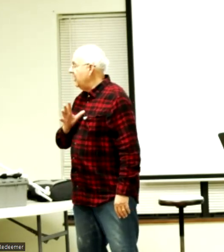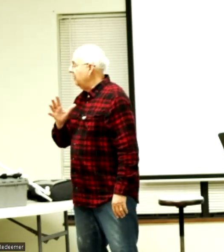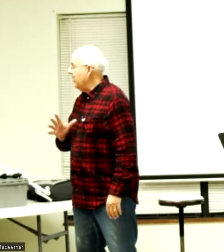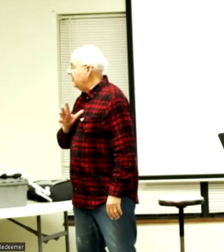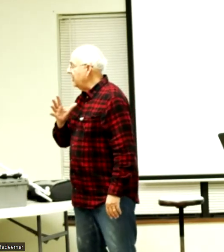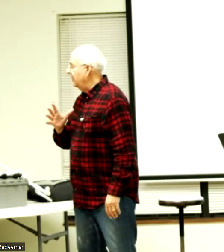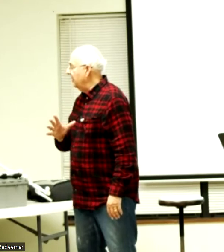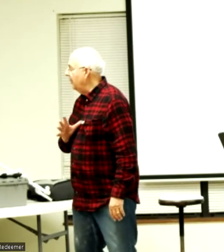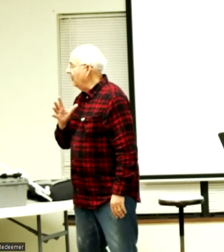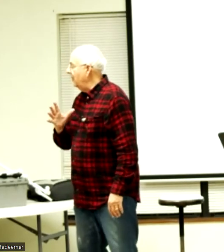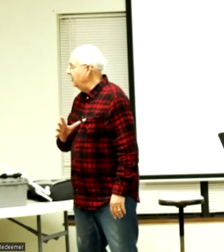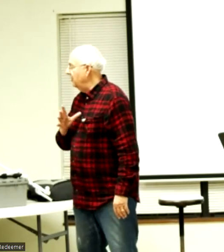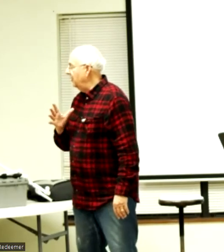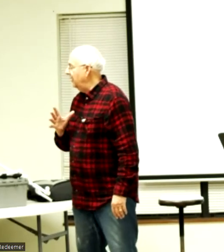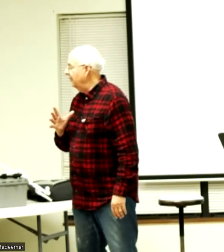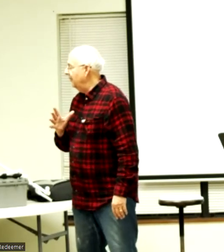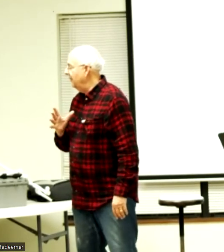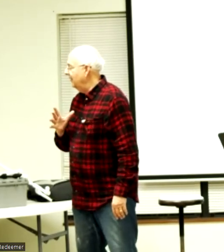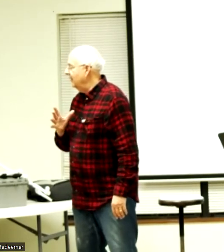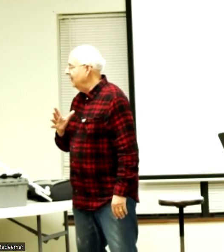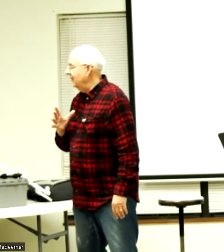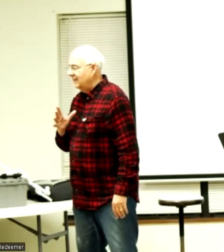is fancy. There's an upward motion to it.